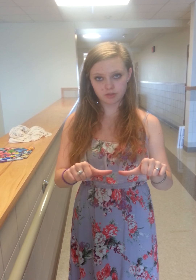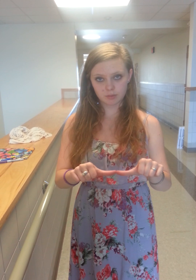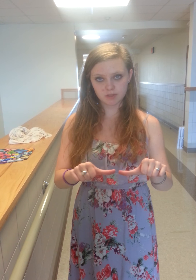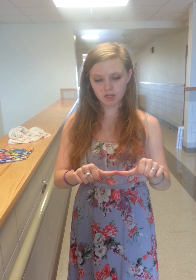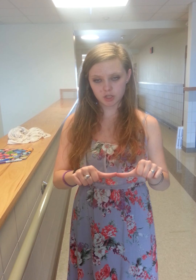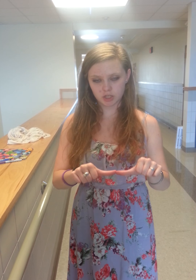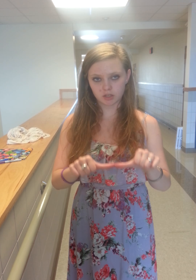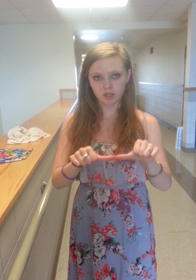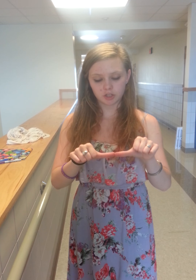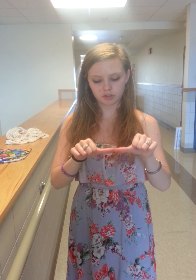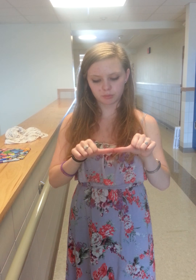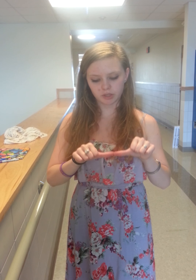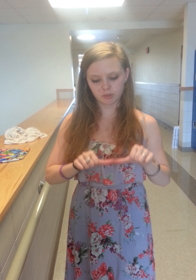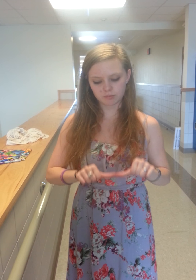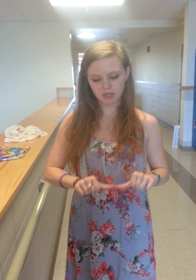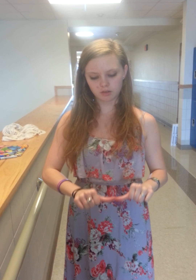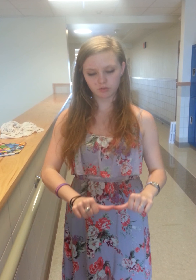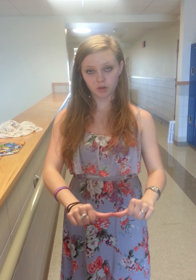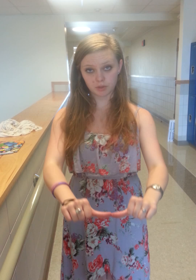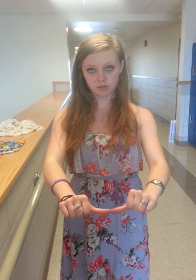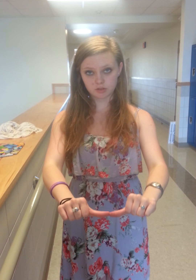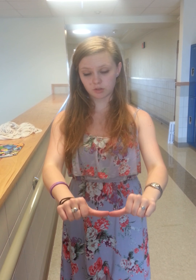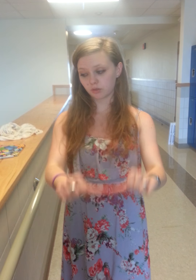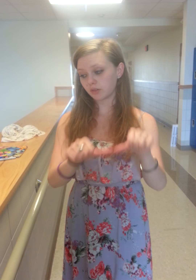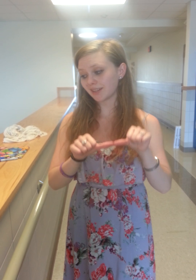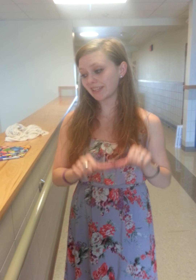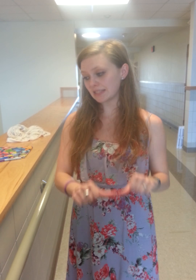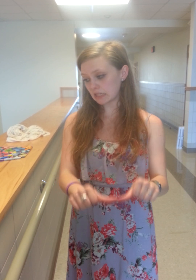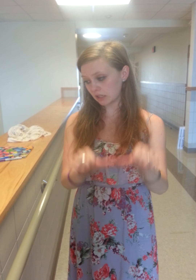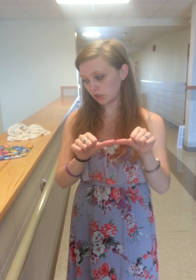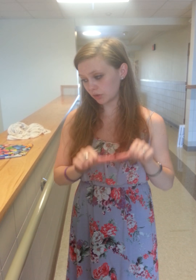thumbs touching. You're going to bring them down and forward in a circle. Continue.